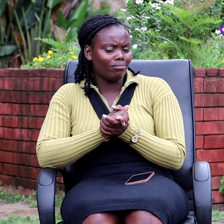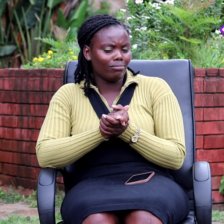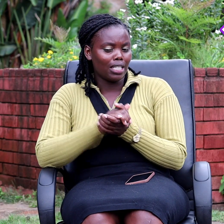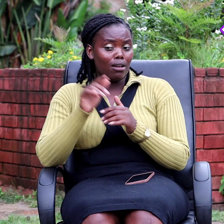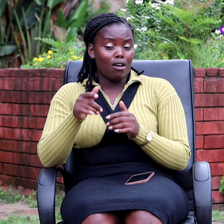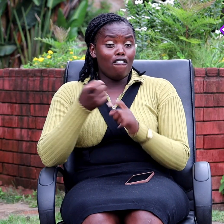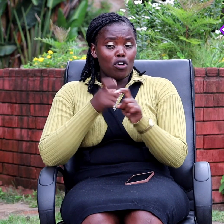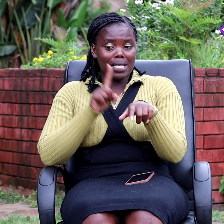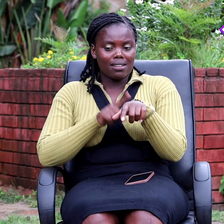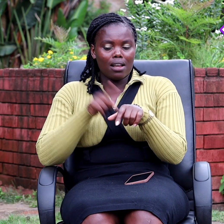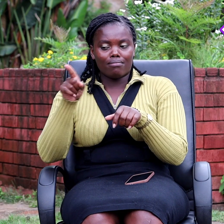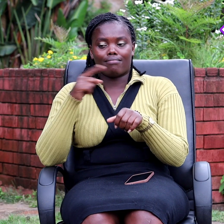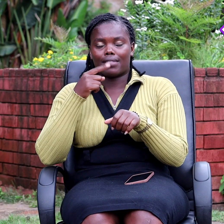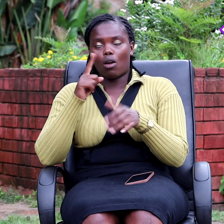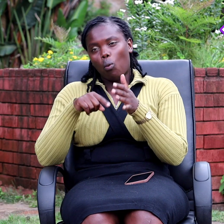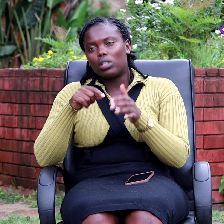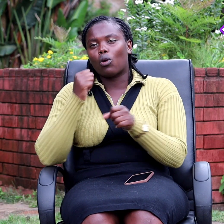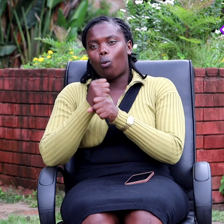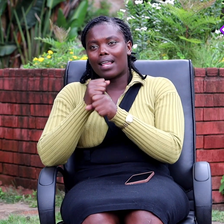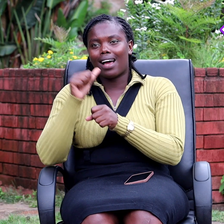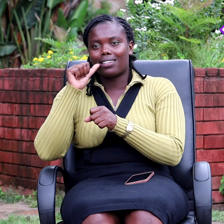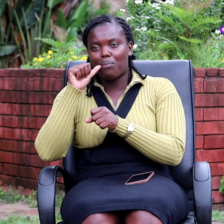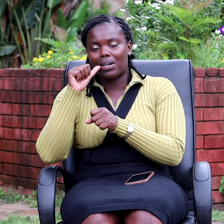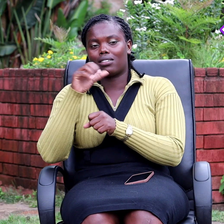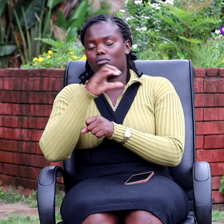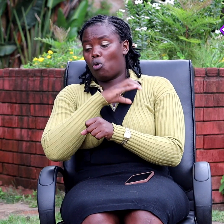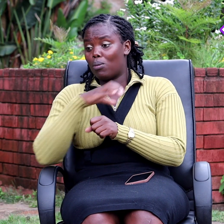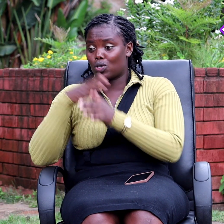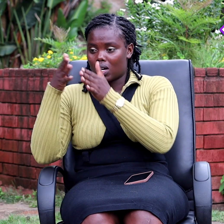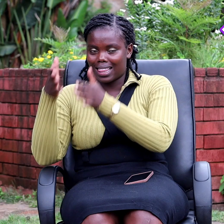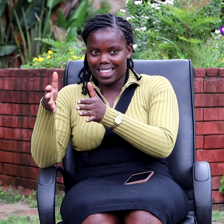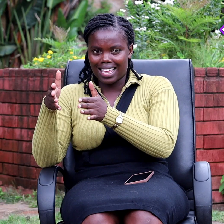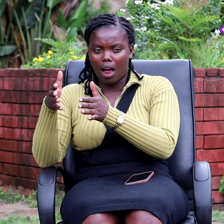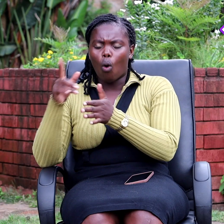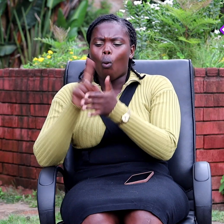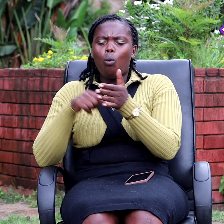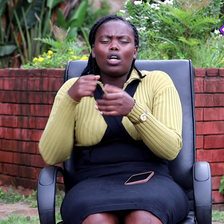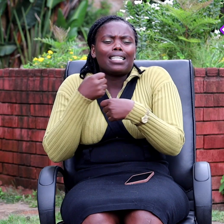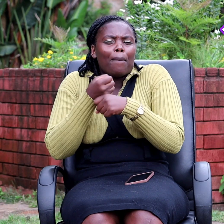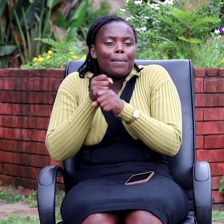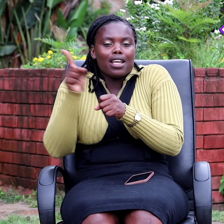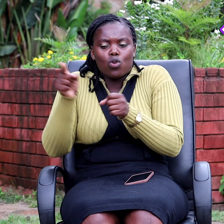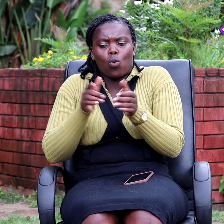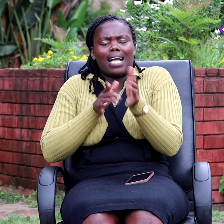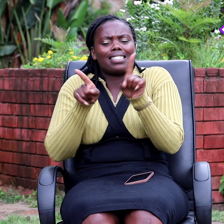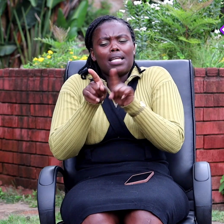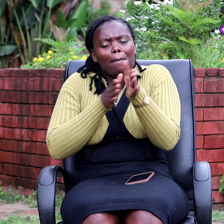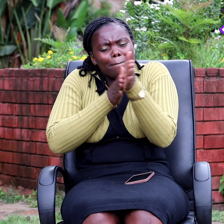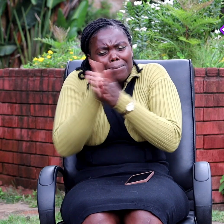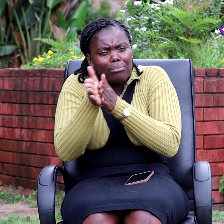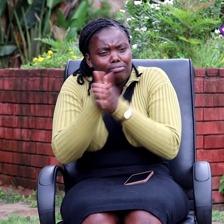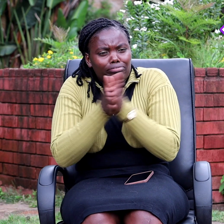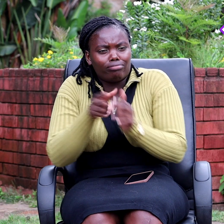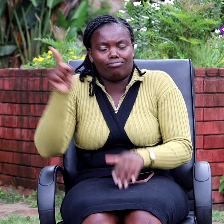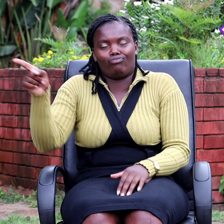us more from the time you have been working in the British High Commission. What